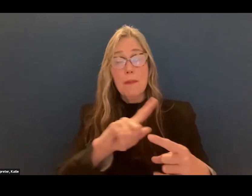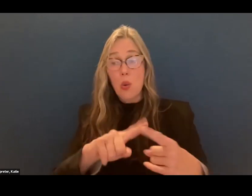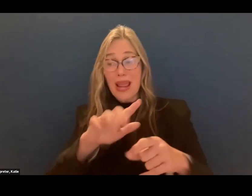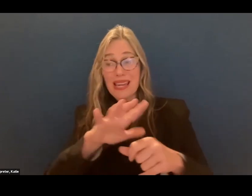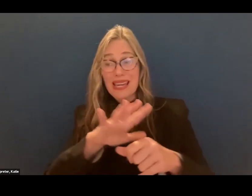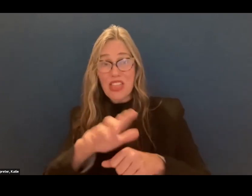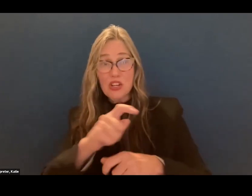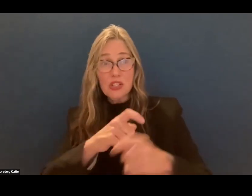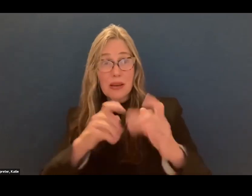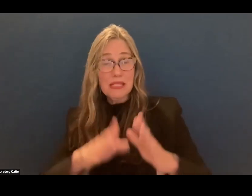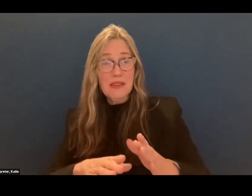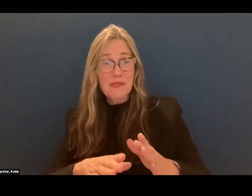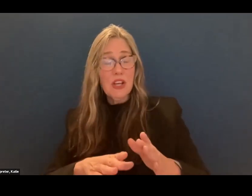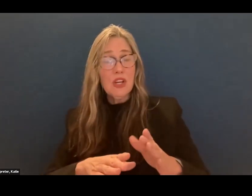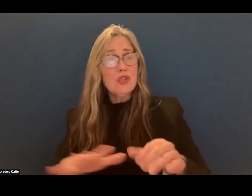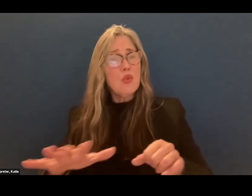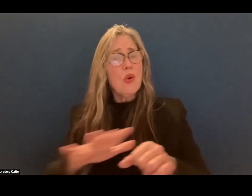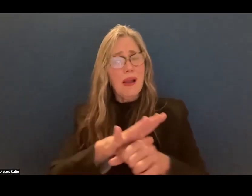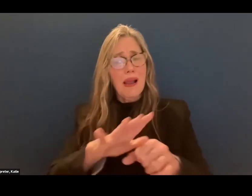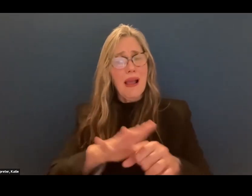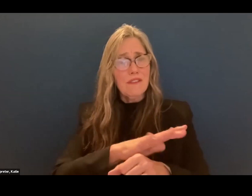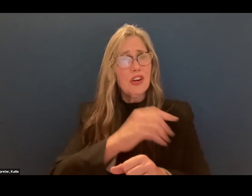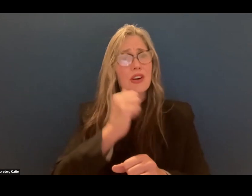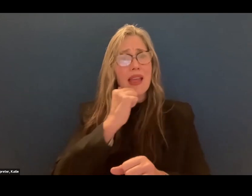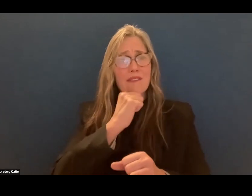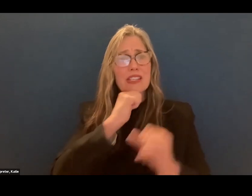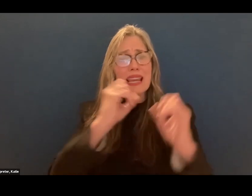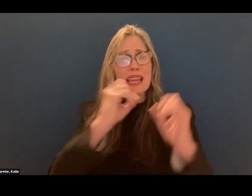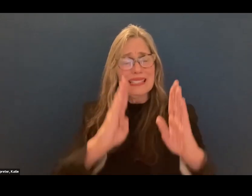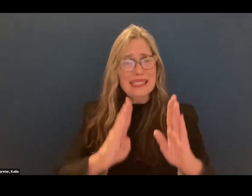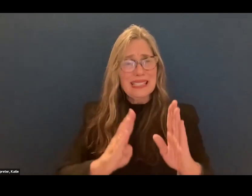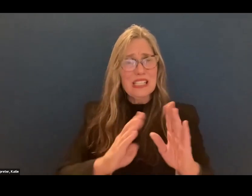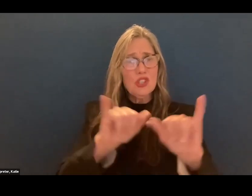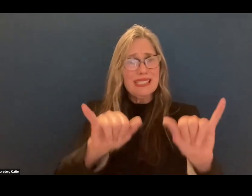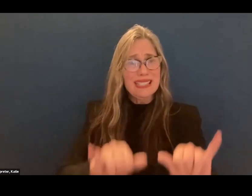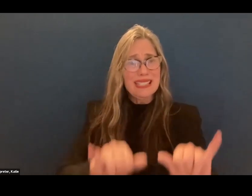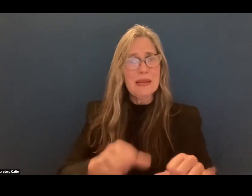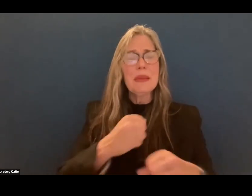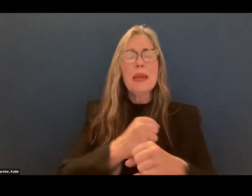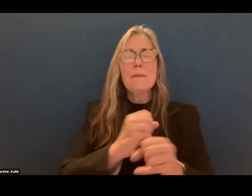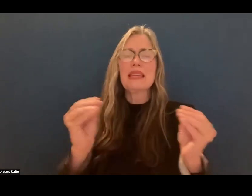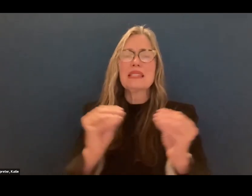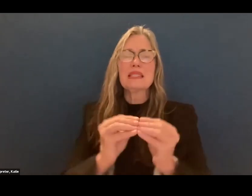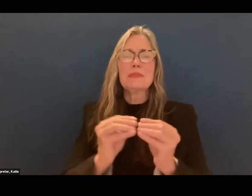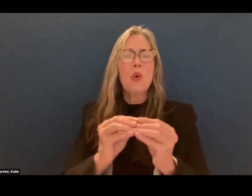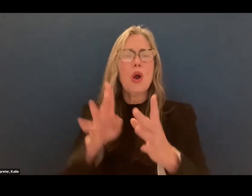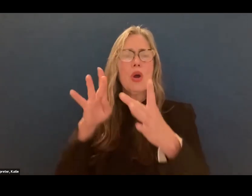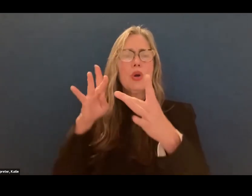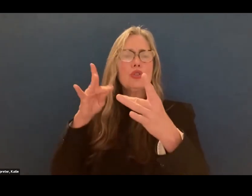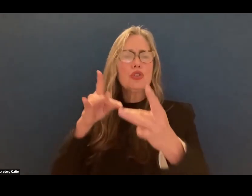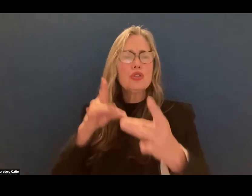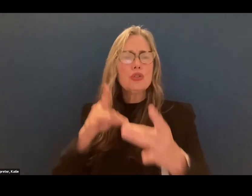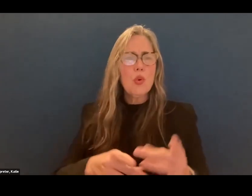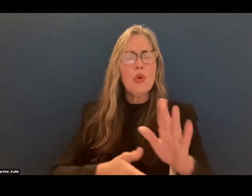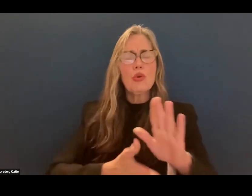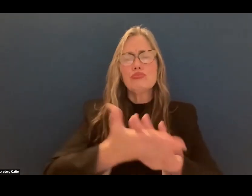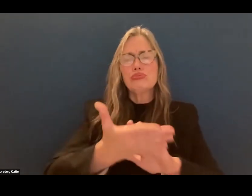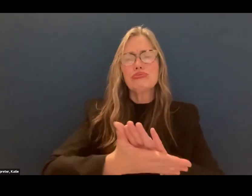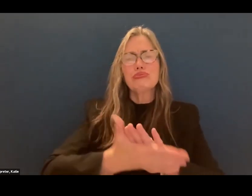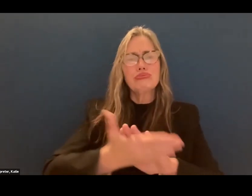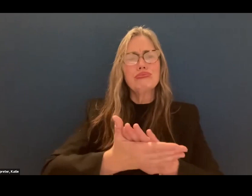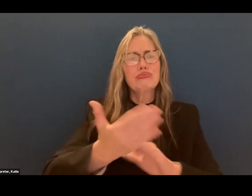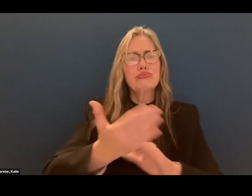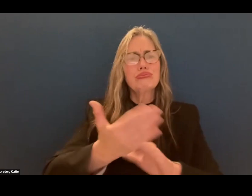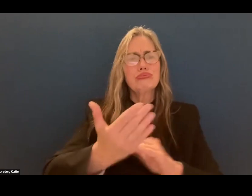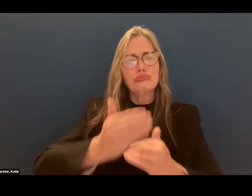subs to take the daily jobs that are in the system, it is just part of the system that flows a lot smoother at the school site. So it's